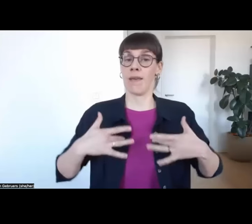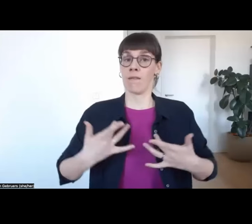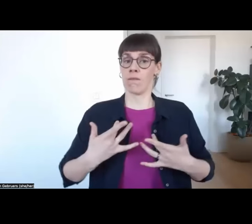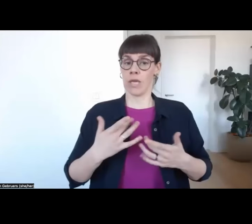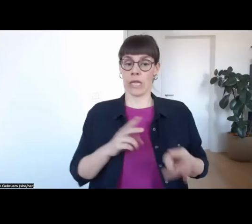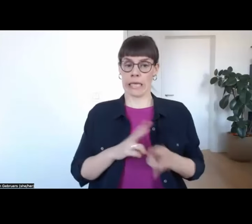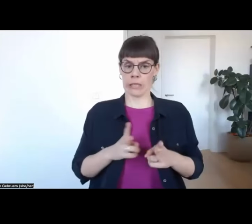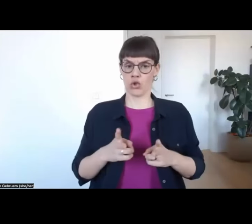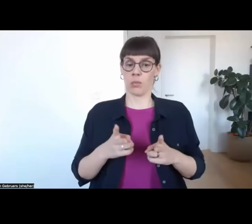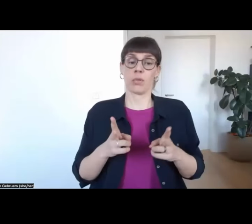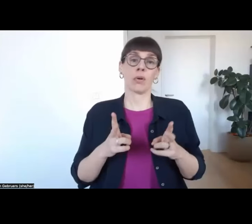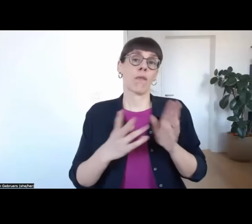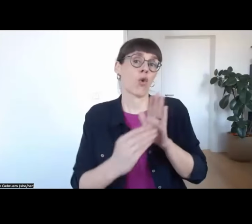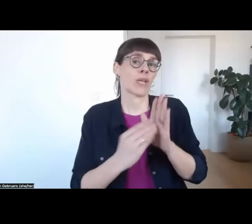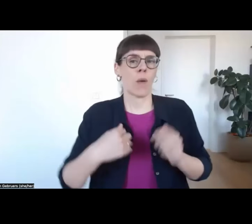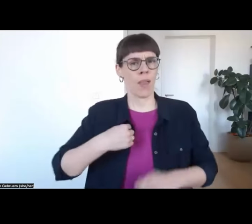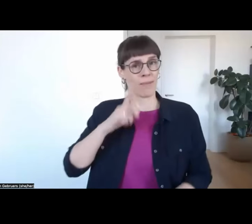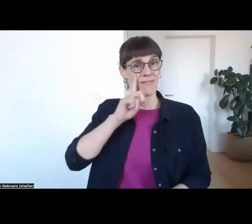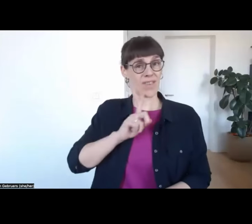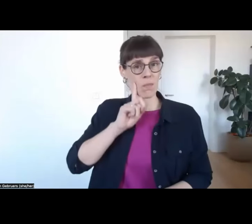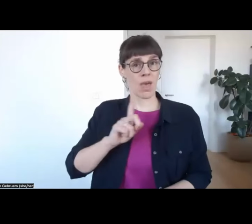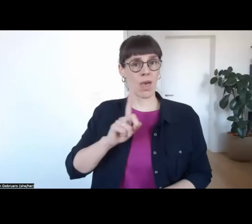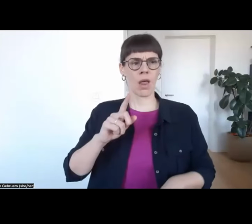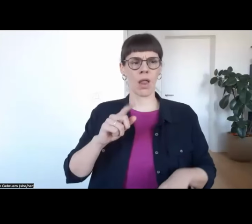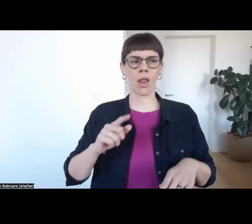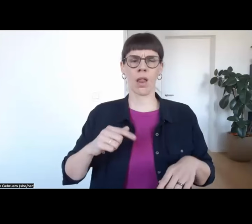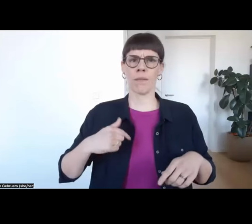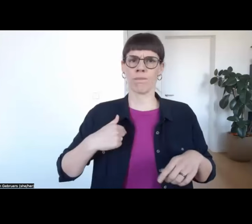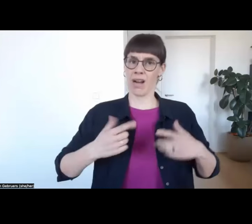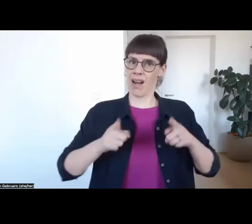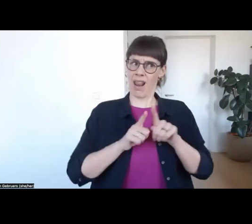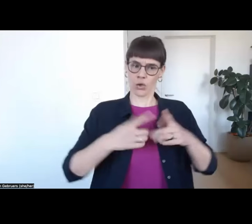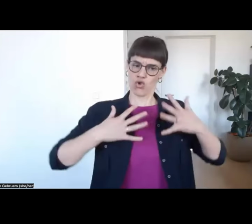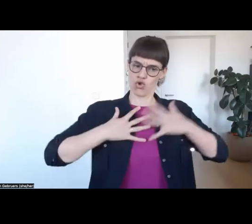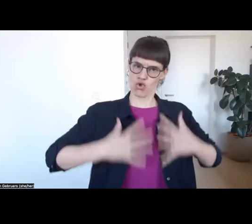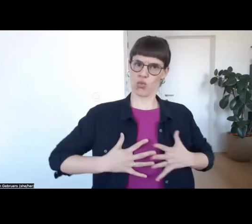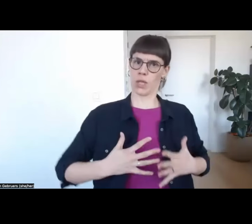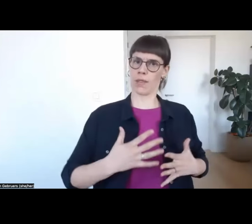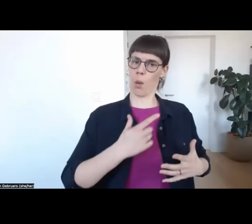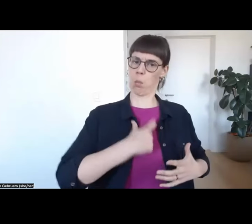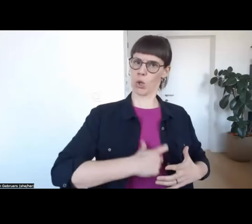conflict that an interpreter may experience. So, for example, as a female interpreter,